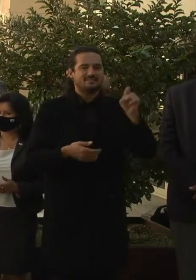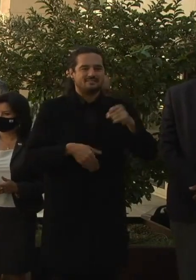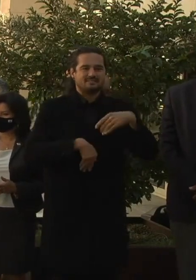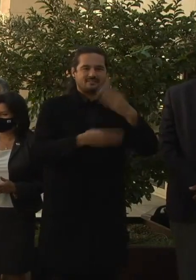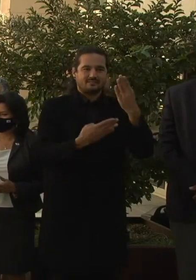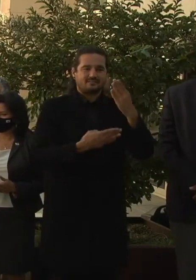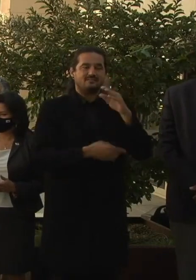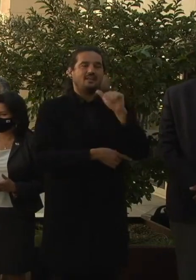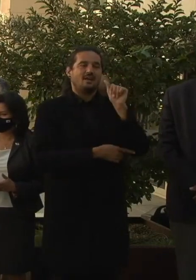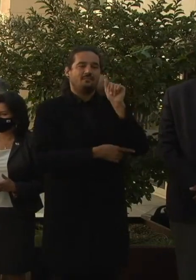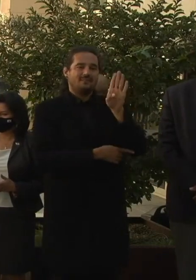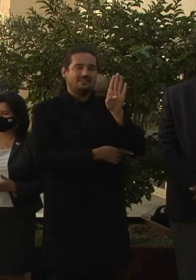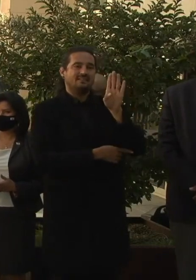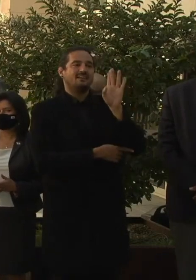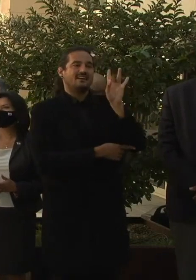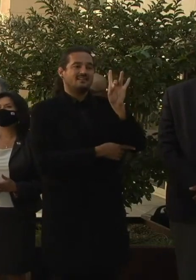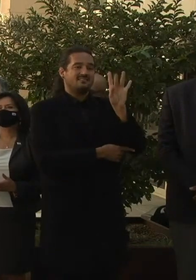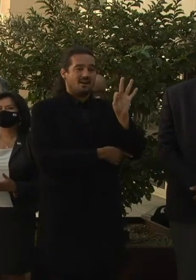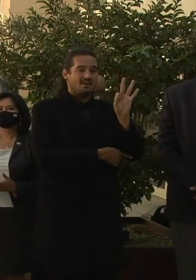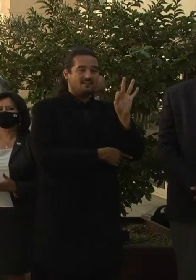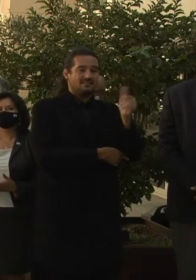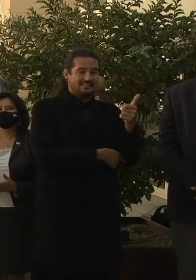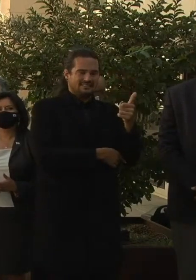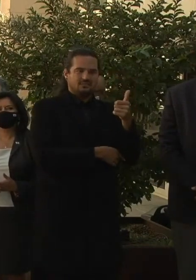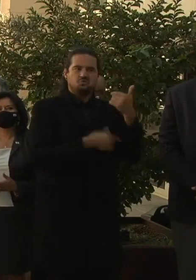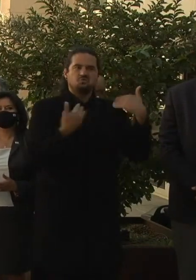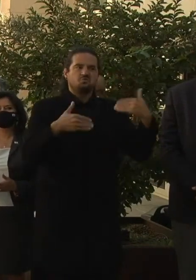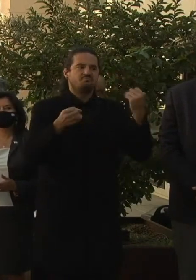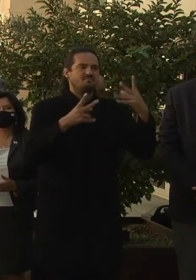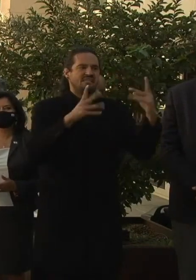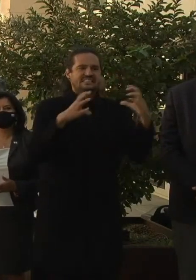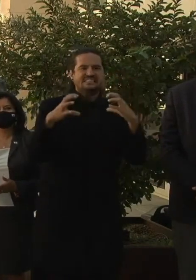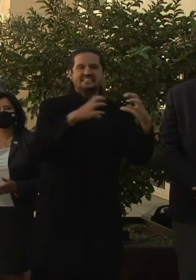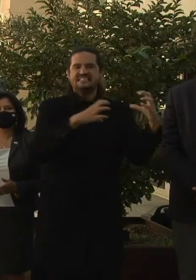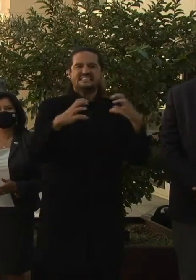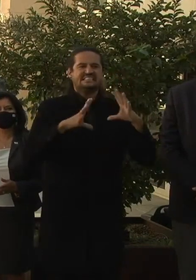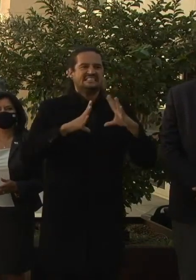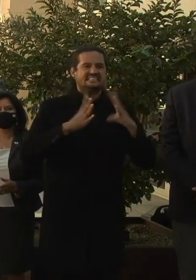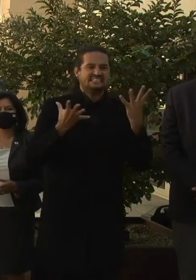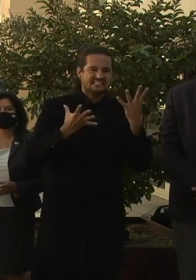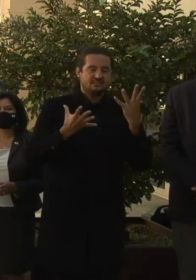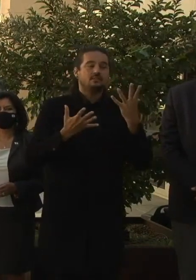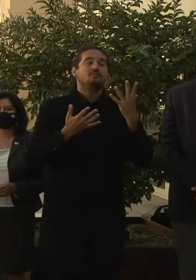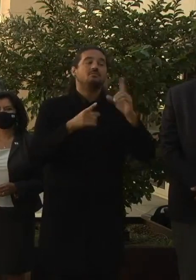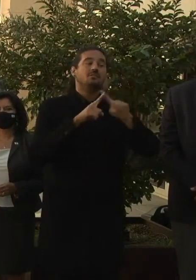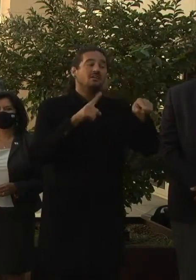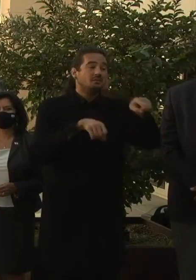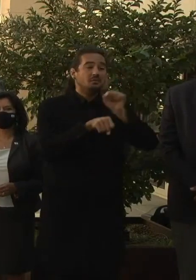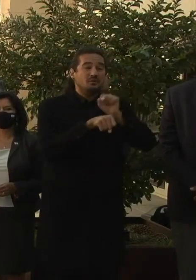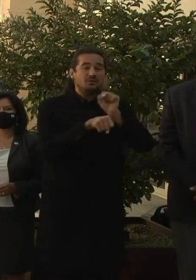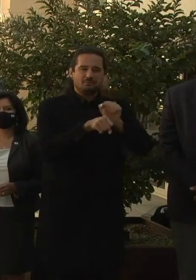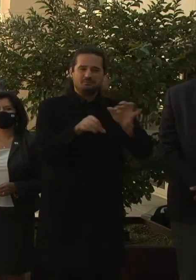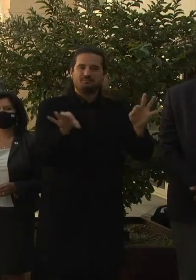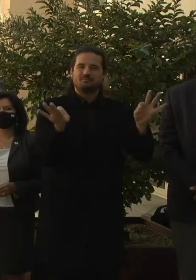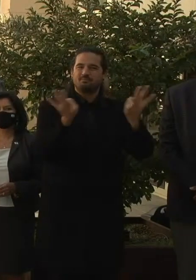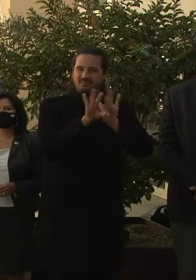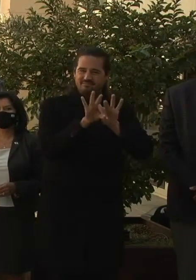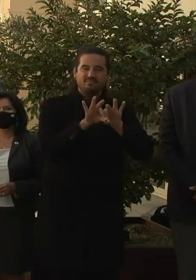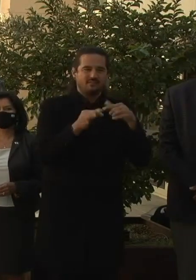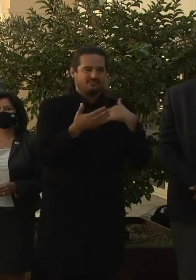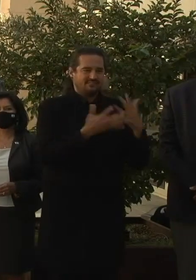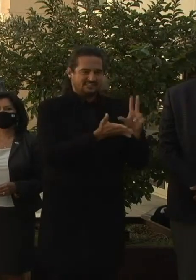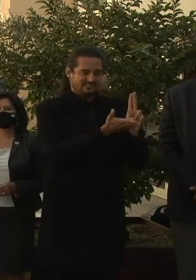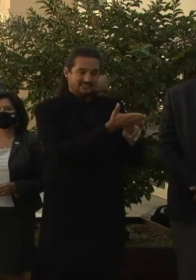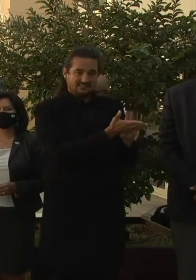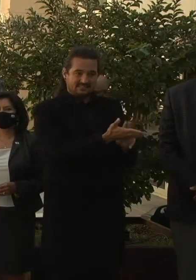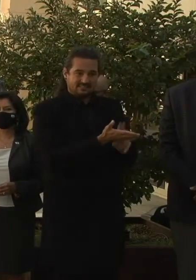challenging, but meaningful a few weeks ago. And then, of course, Senator Skinner's bill, and that represents those 4